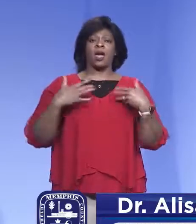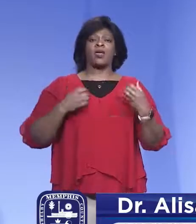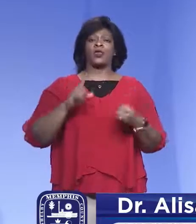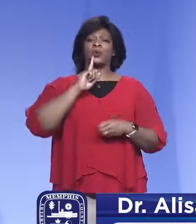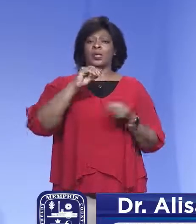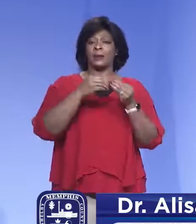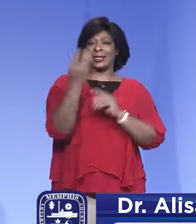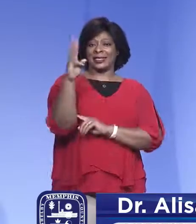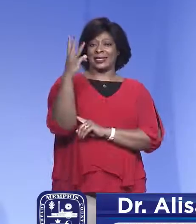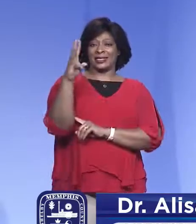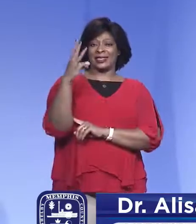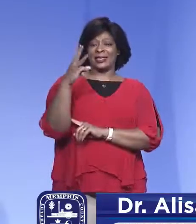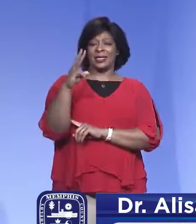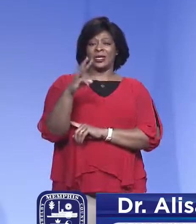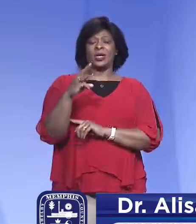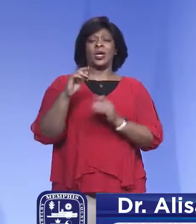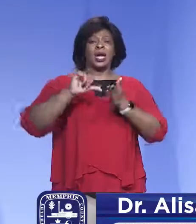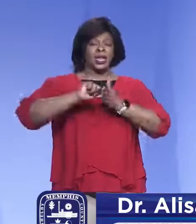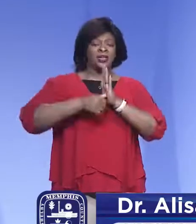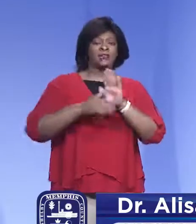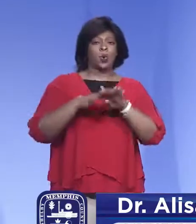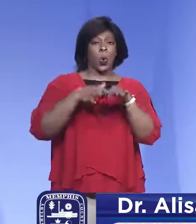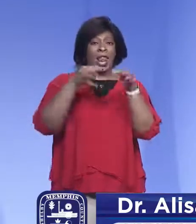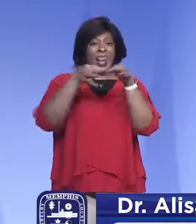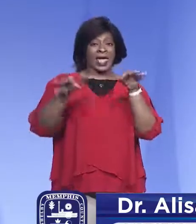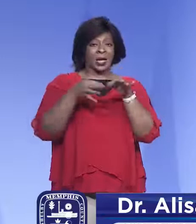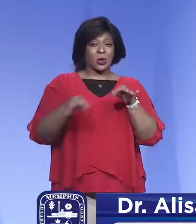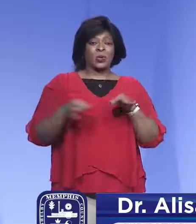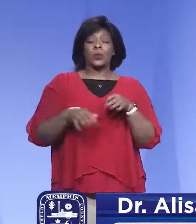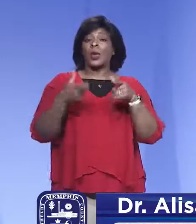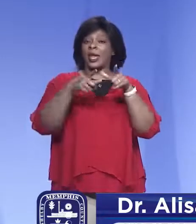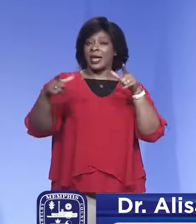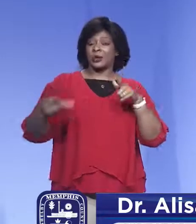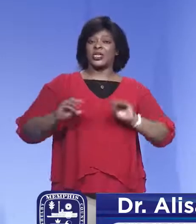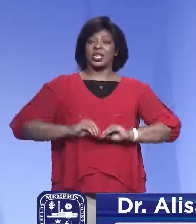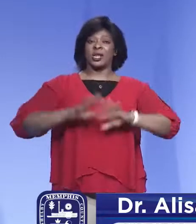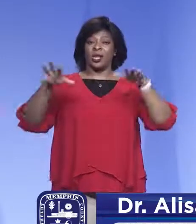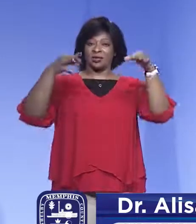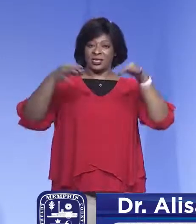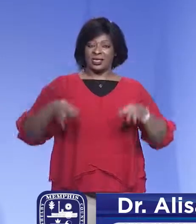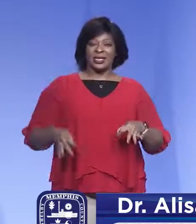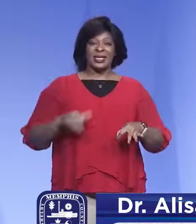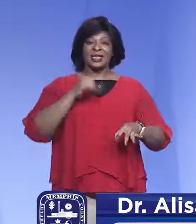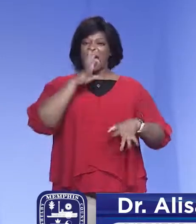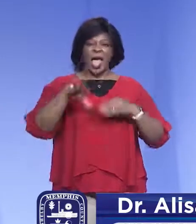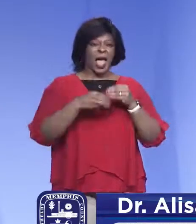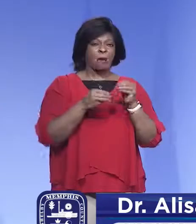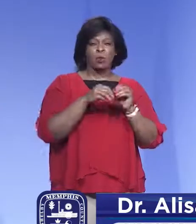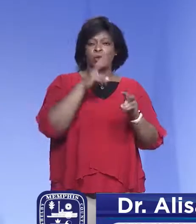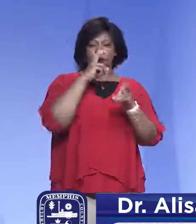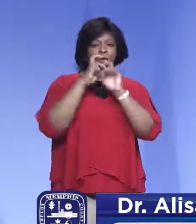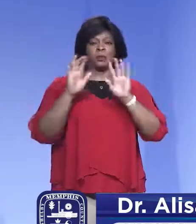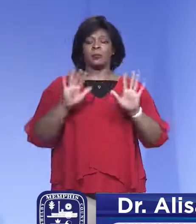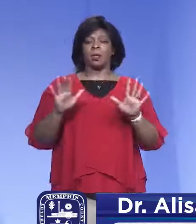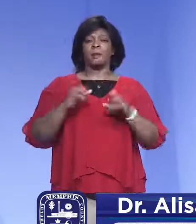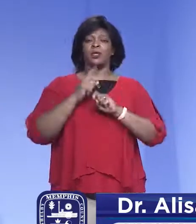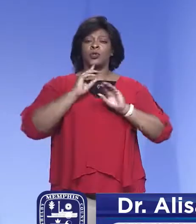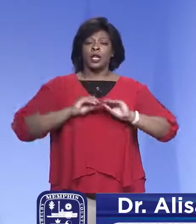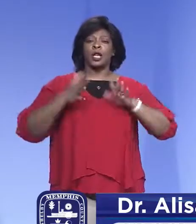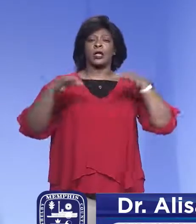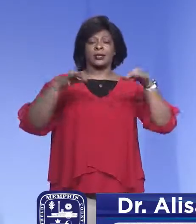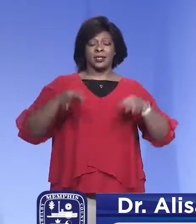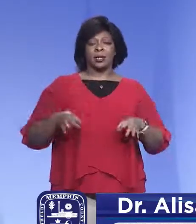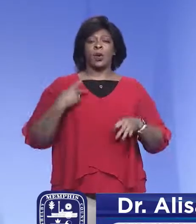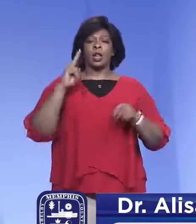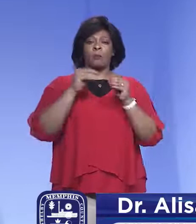Directive 16 with an emphasis on language clarity, not necessarily to add additional restrictions, but we do have to look at